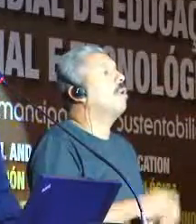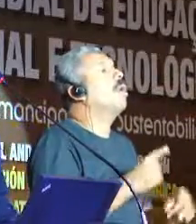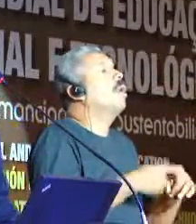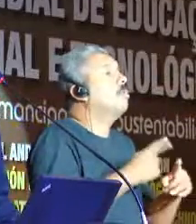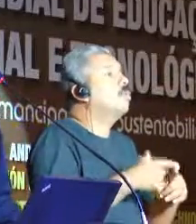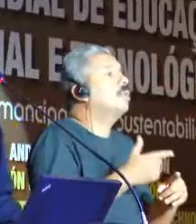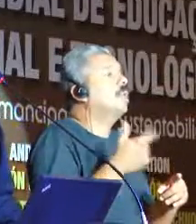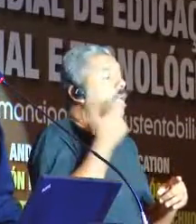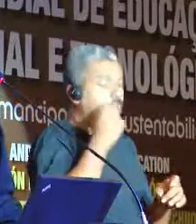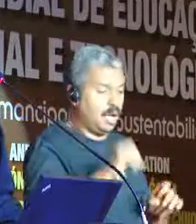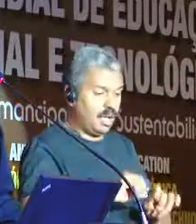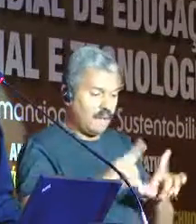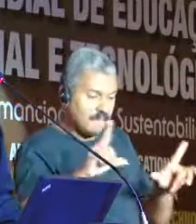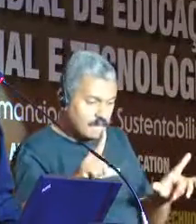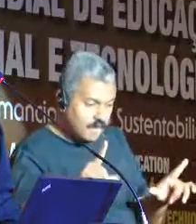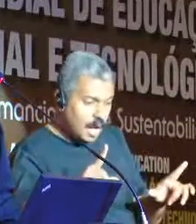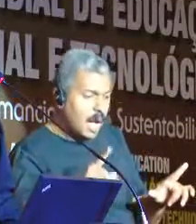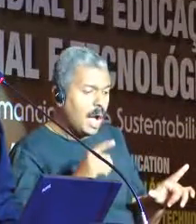the internet.